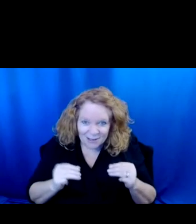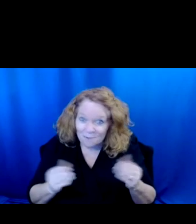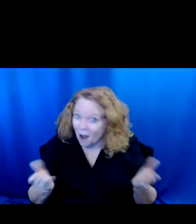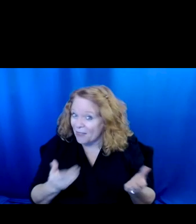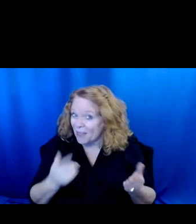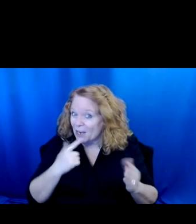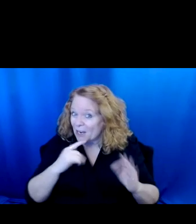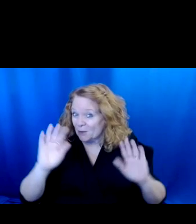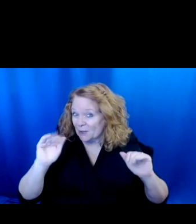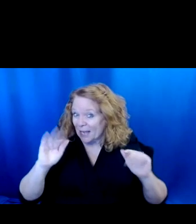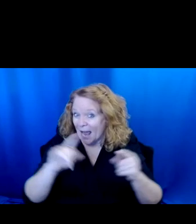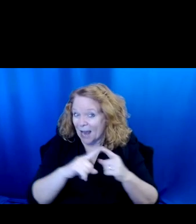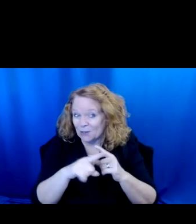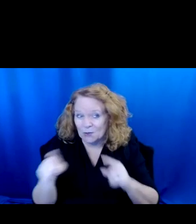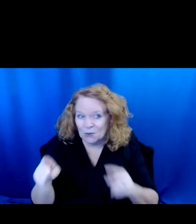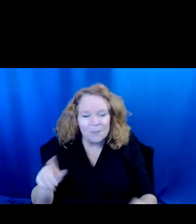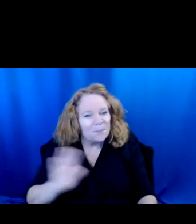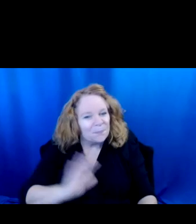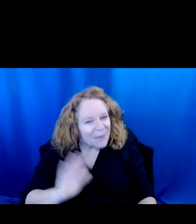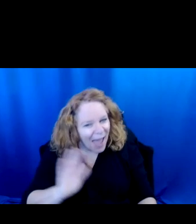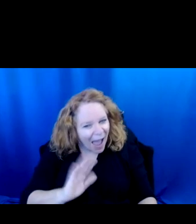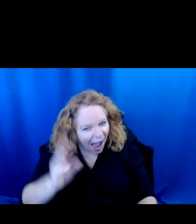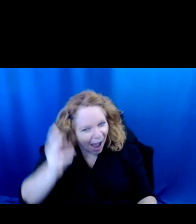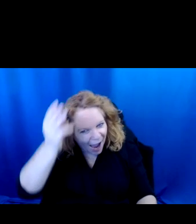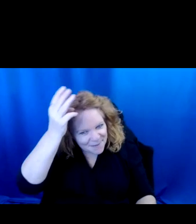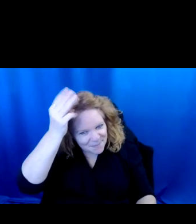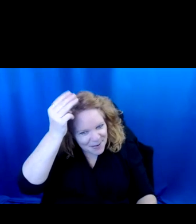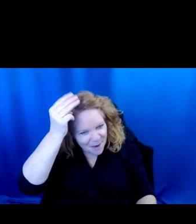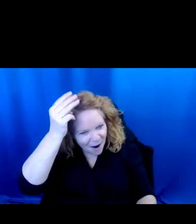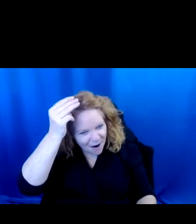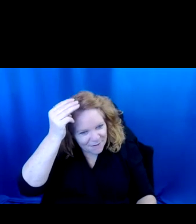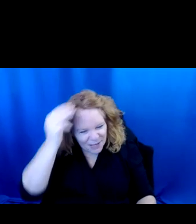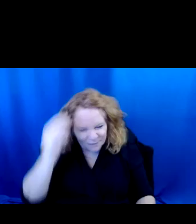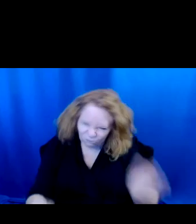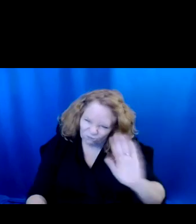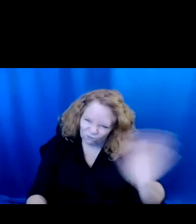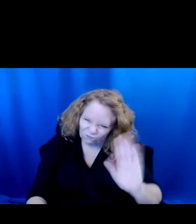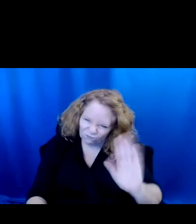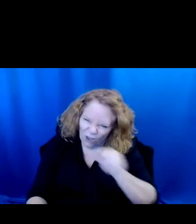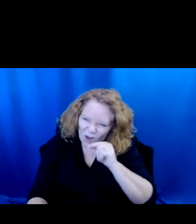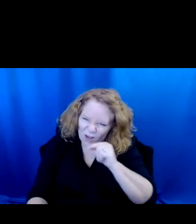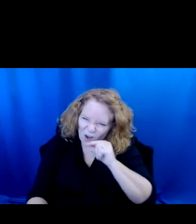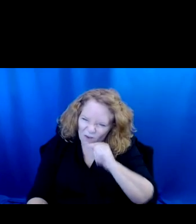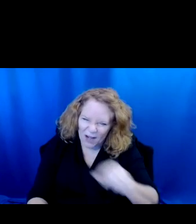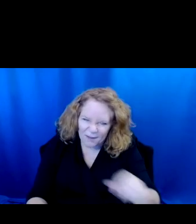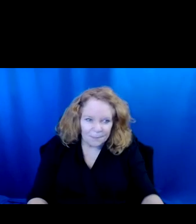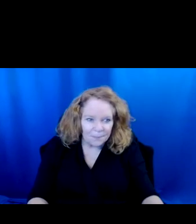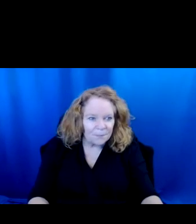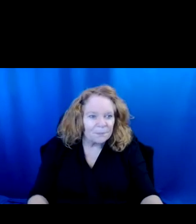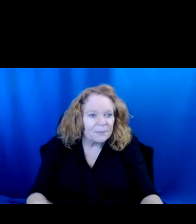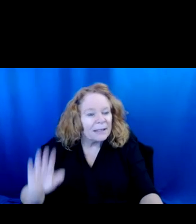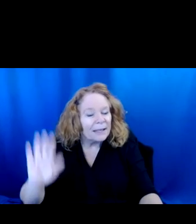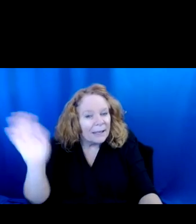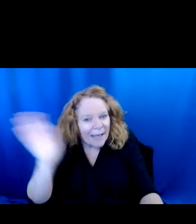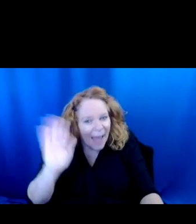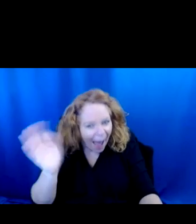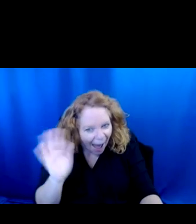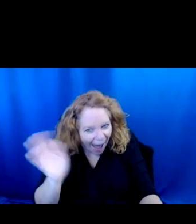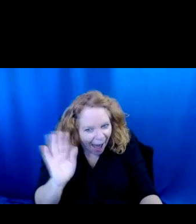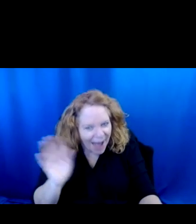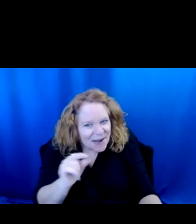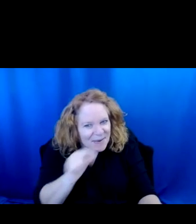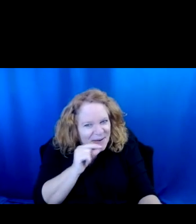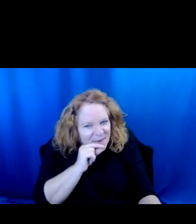hi to you. Hello, Big Marvin. Hello, Gwynny Gwyn Gwyn. Hello. Hello, Gwynny Gwyn